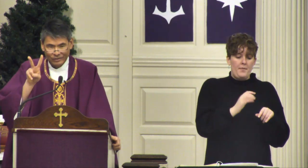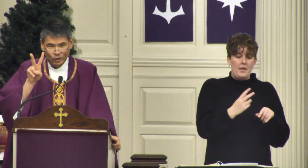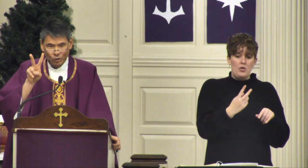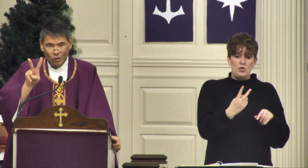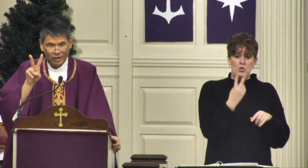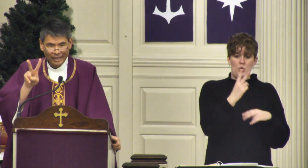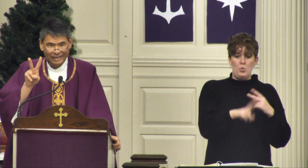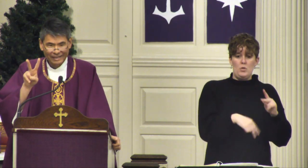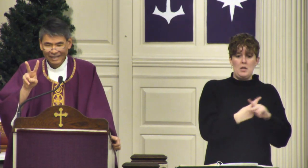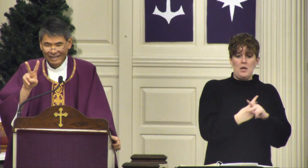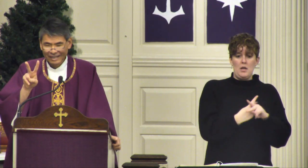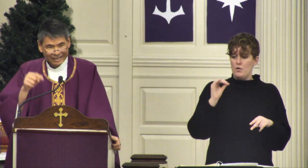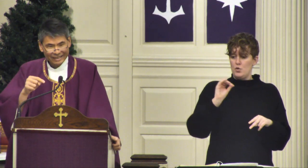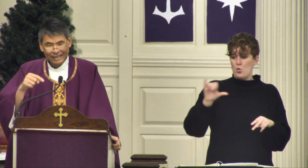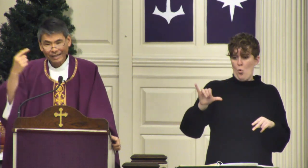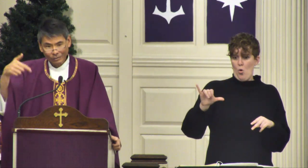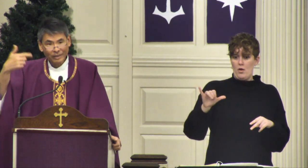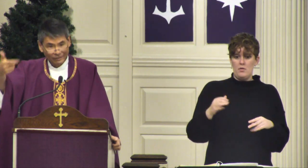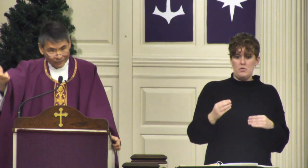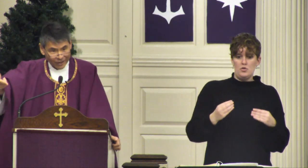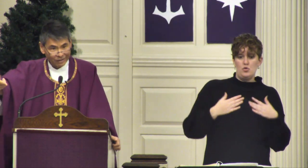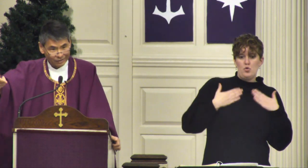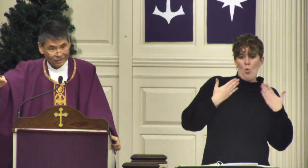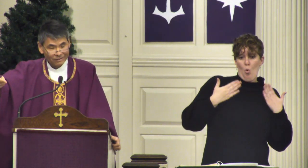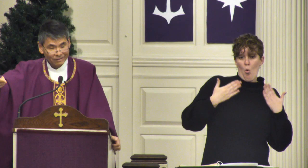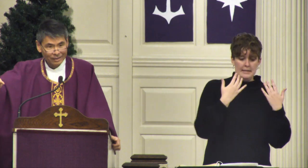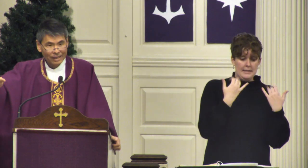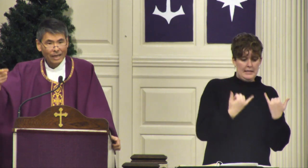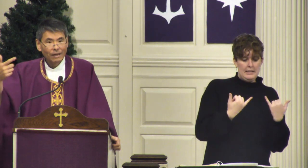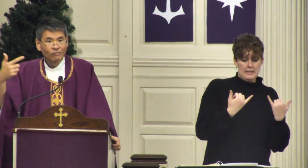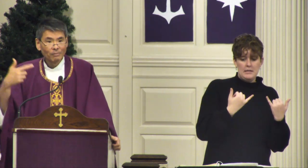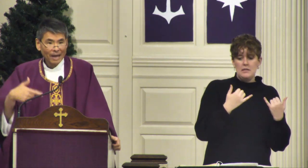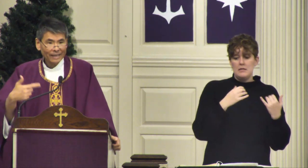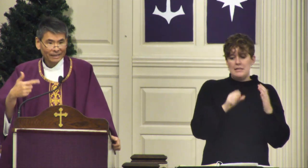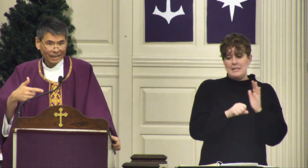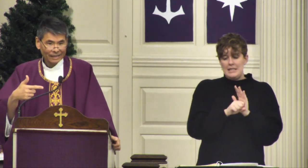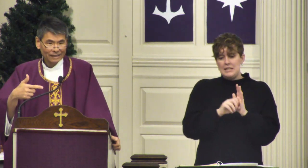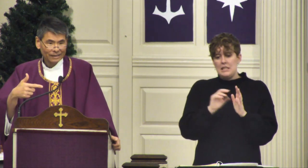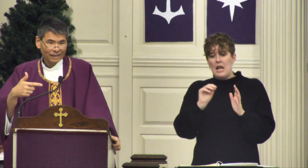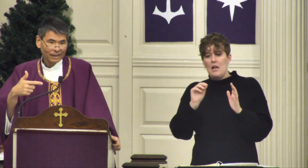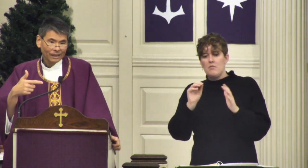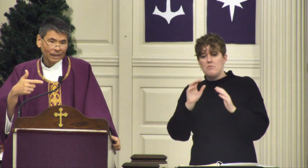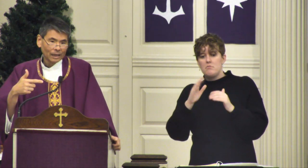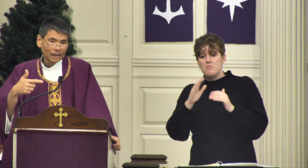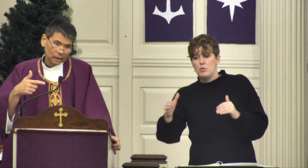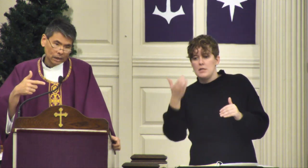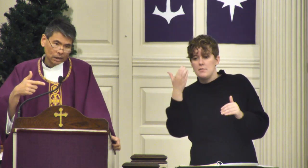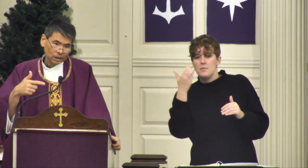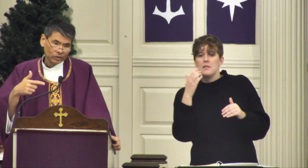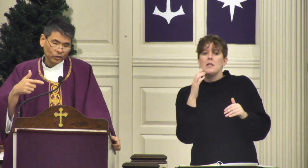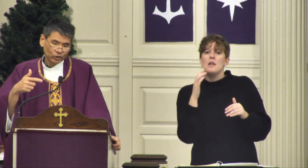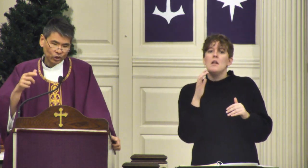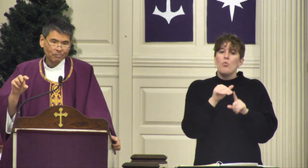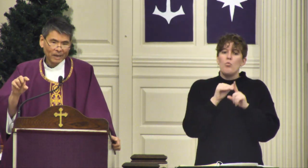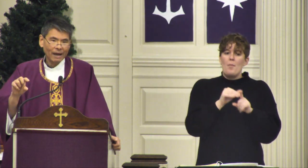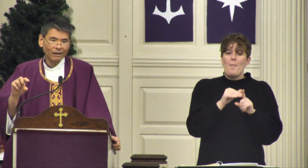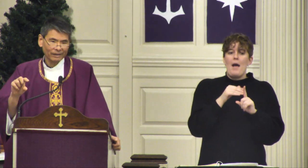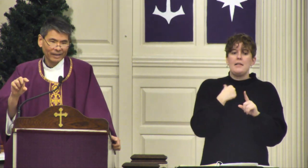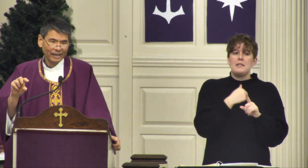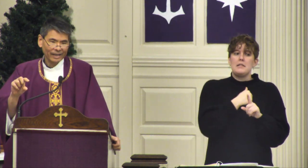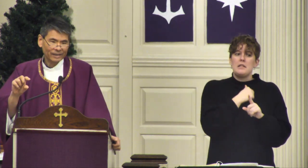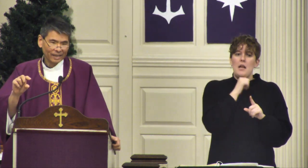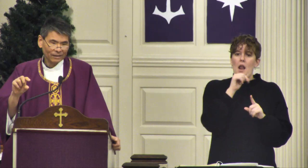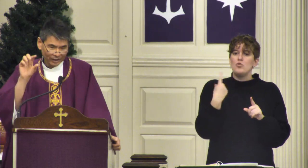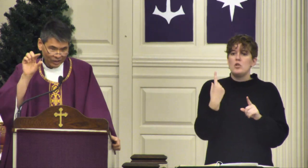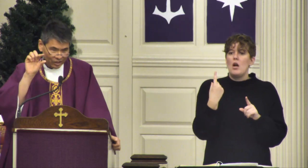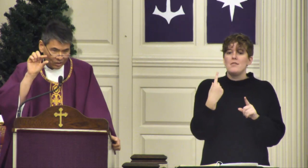of joy. And this season, and the one that follows, Christmas, reminds us not to cheap out